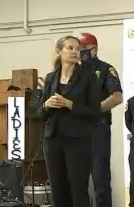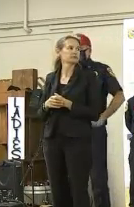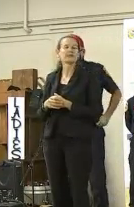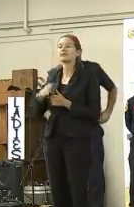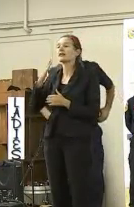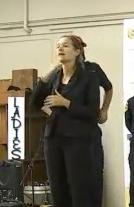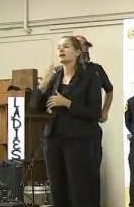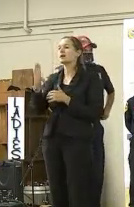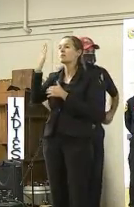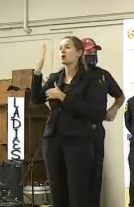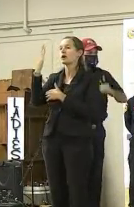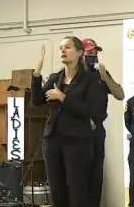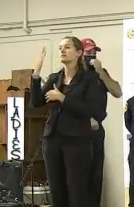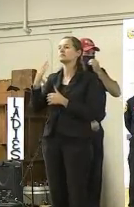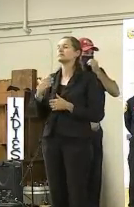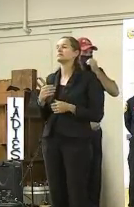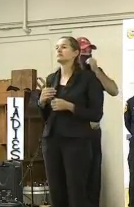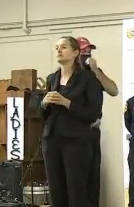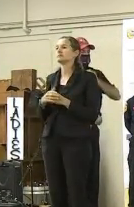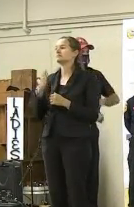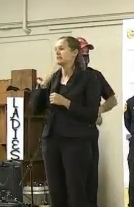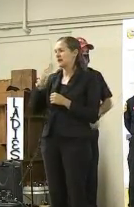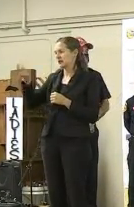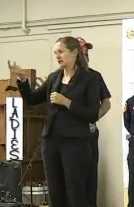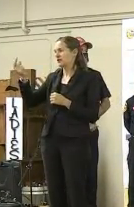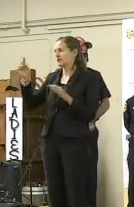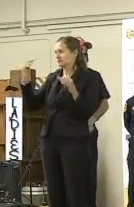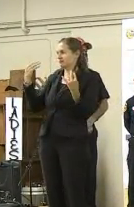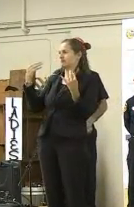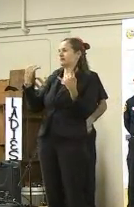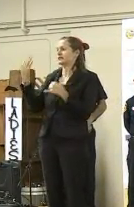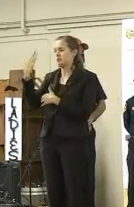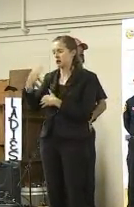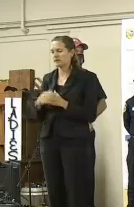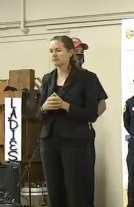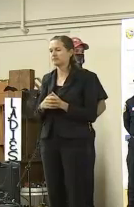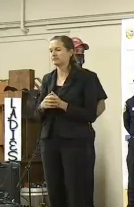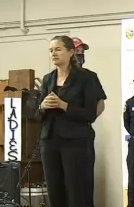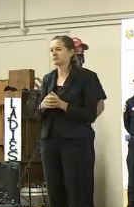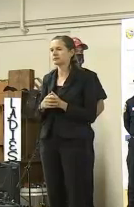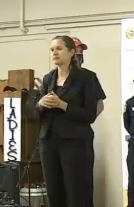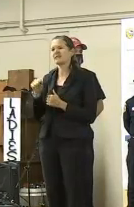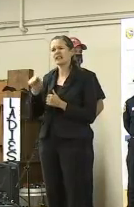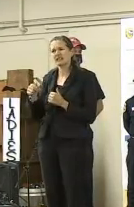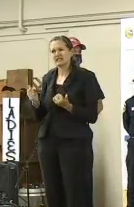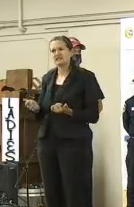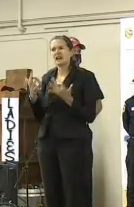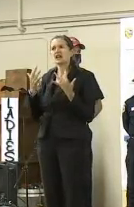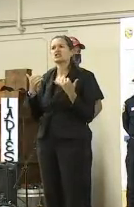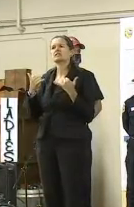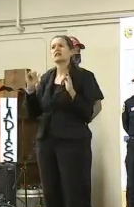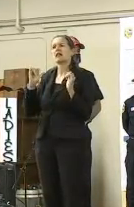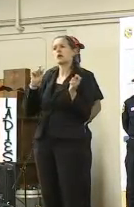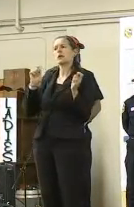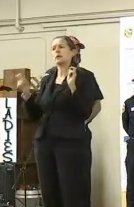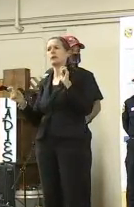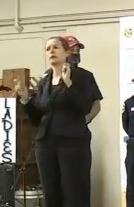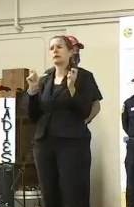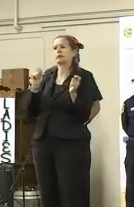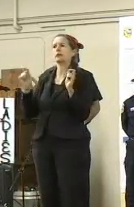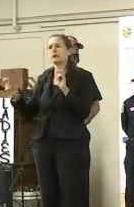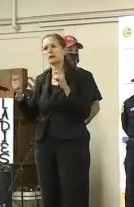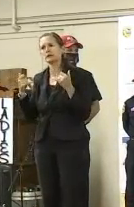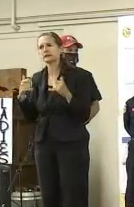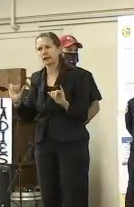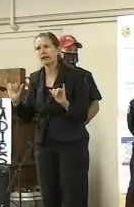Good morning, and thank you for tuning in this morning. This fire remains very dynamic. As you received the briefing